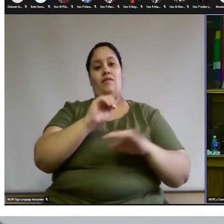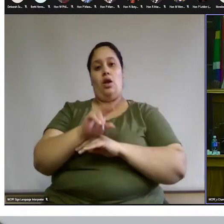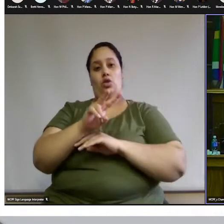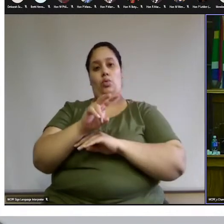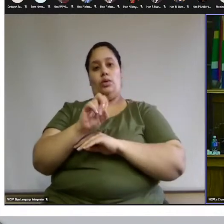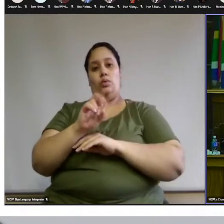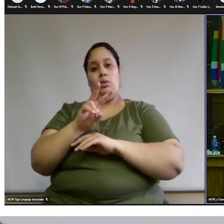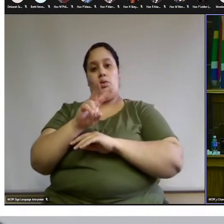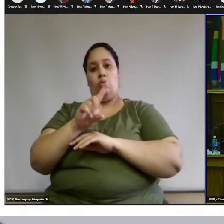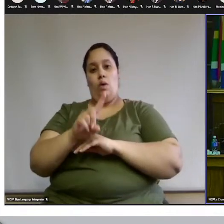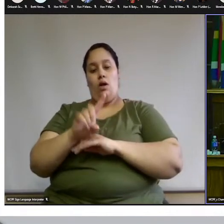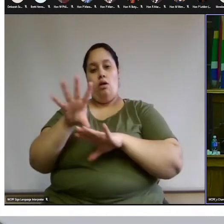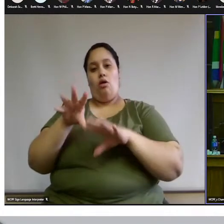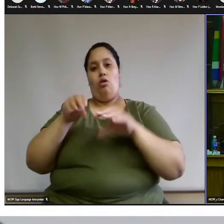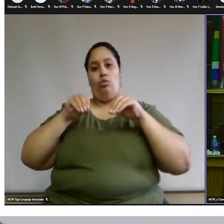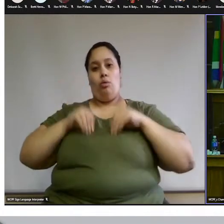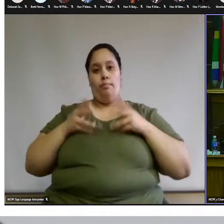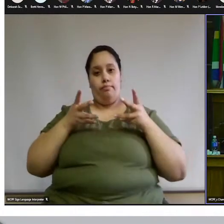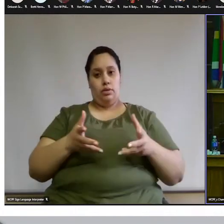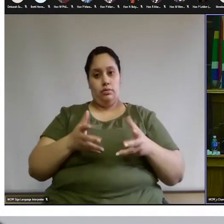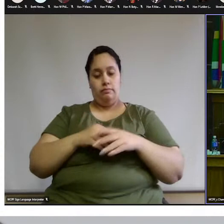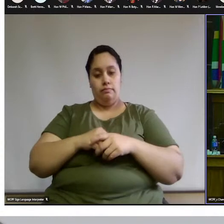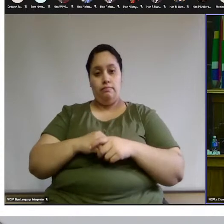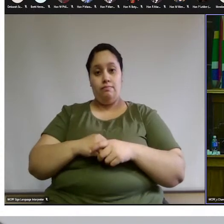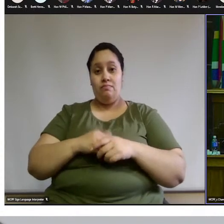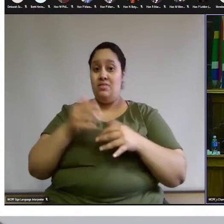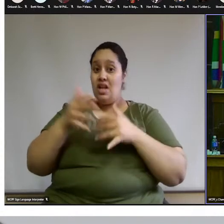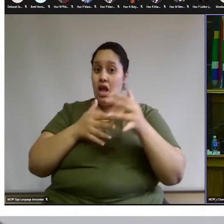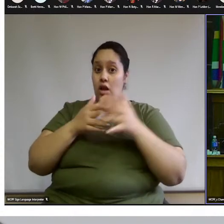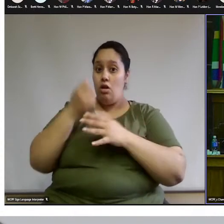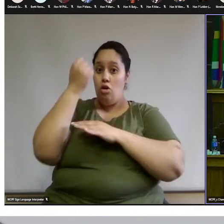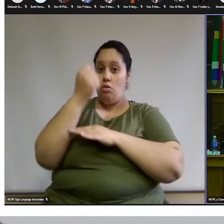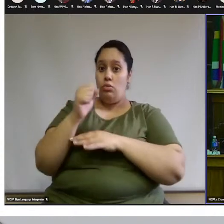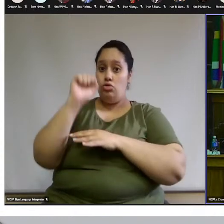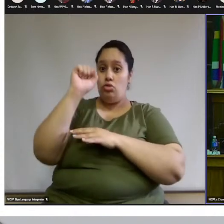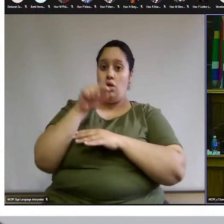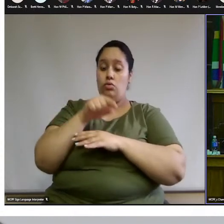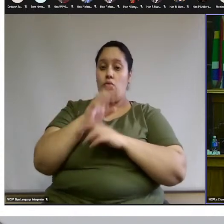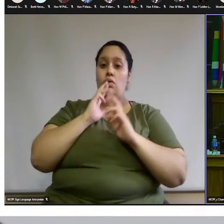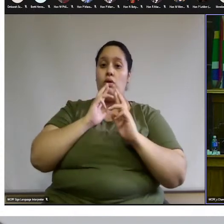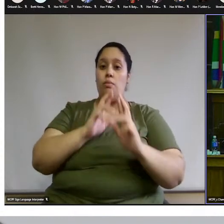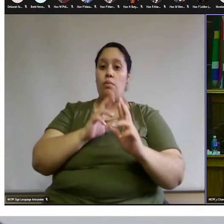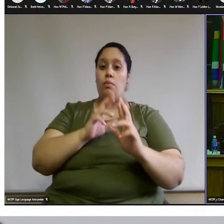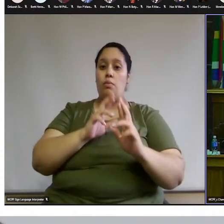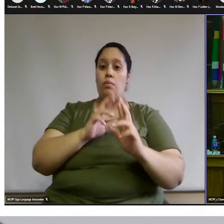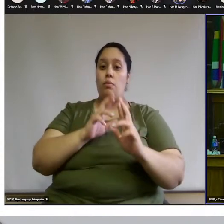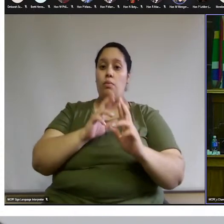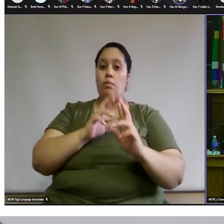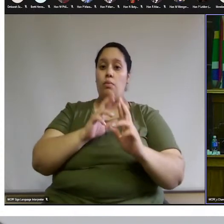be adopted. Are there any objections to the report being adopted?